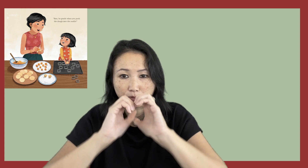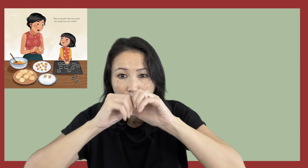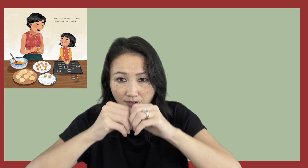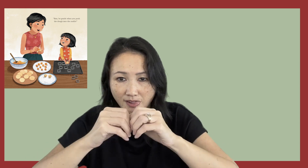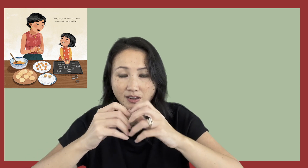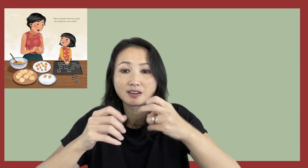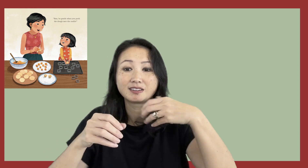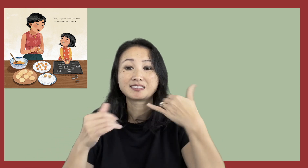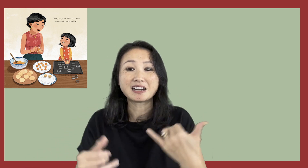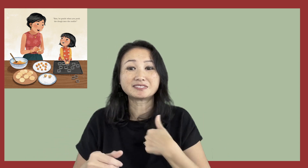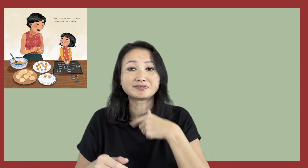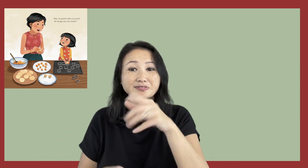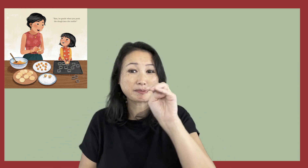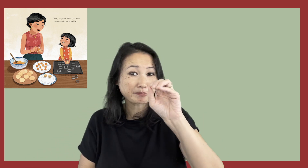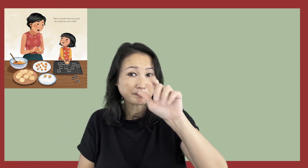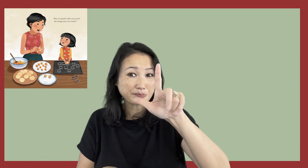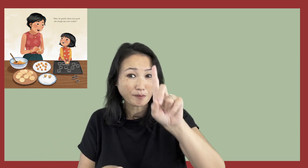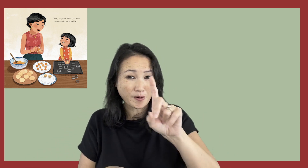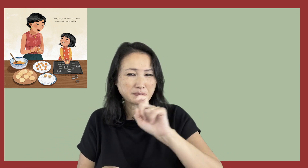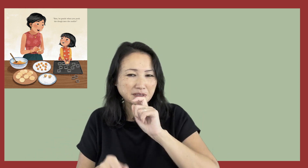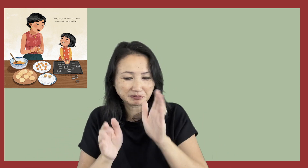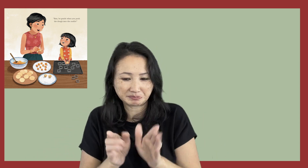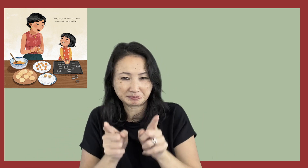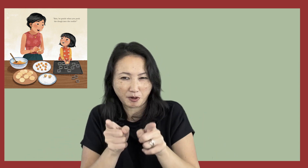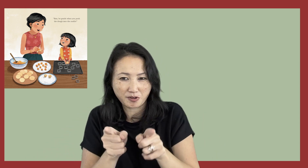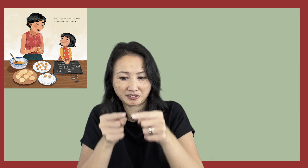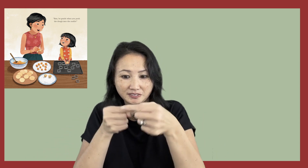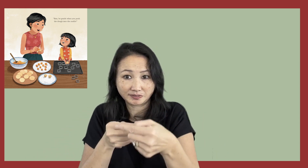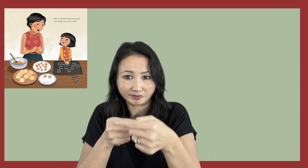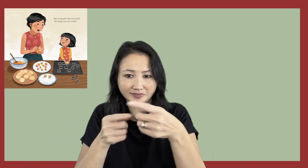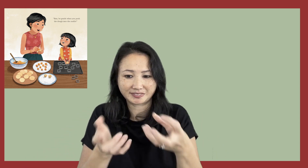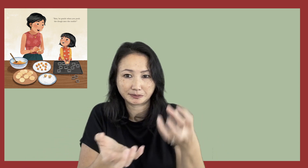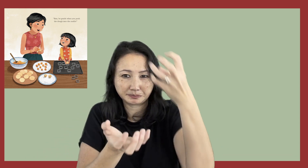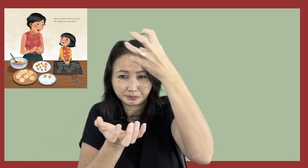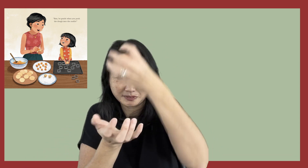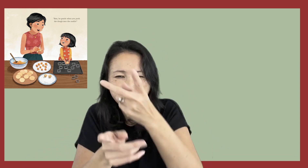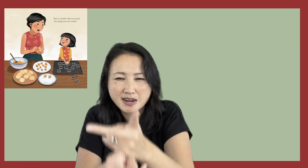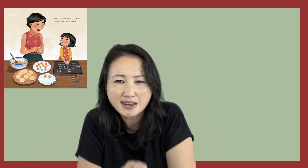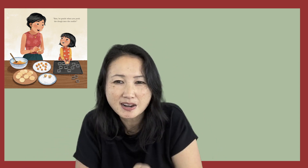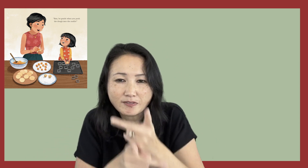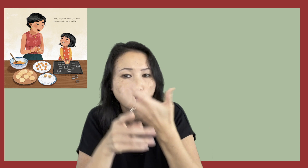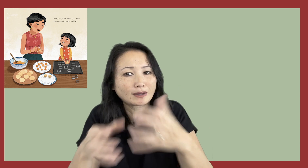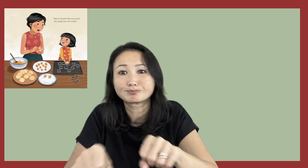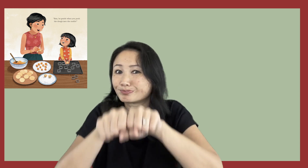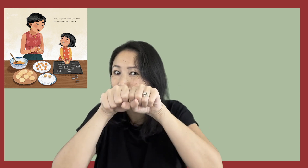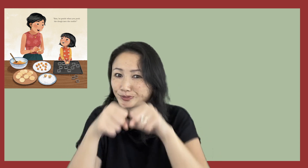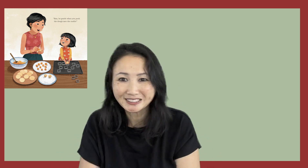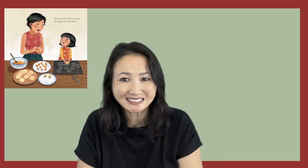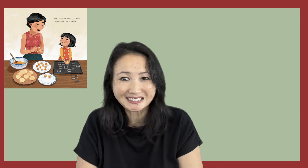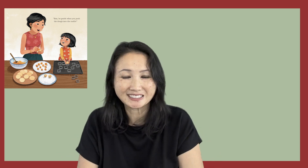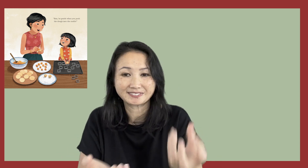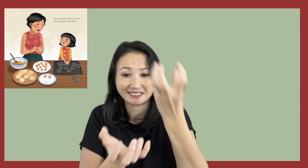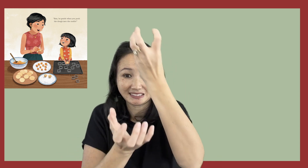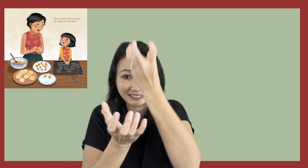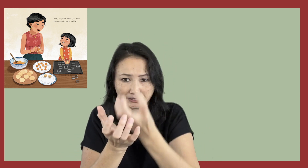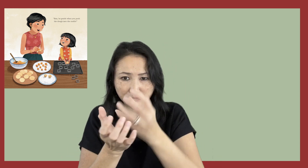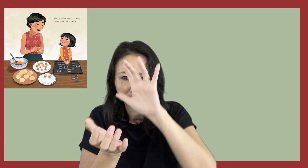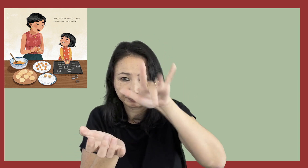dough. Roll it in and place it in the mold. Be careful, you don't want it to